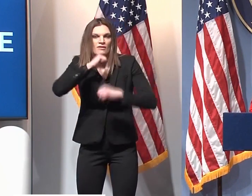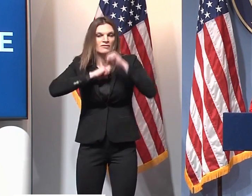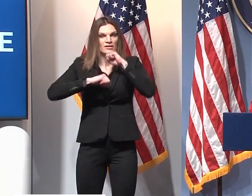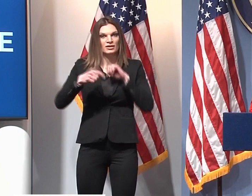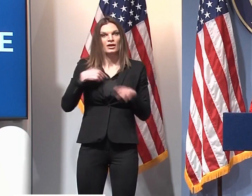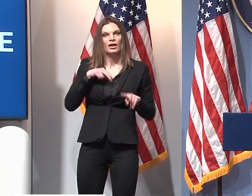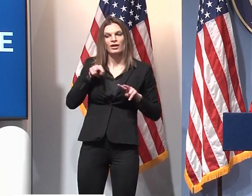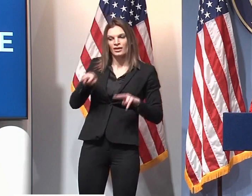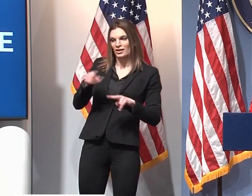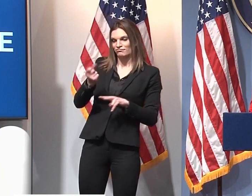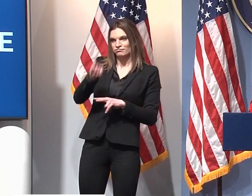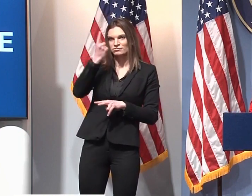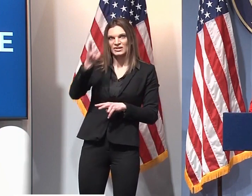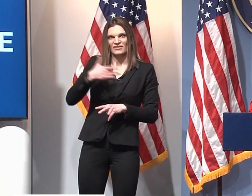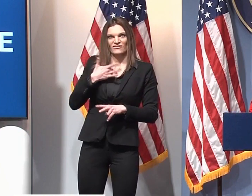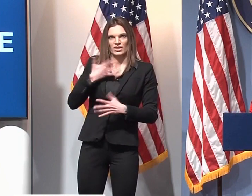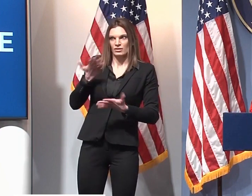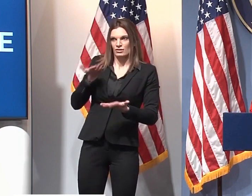the desire to,